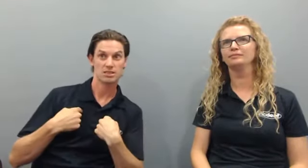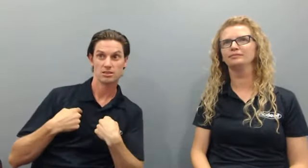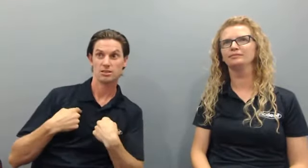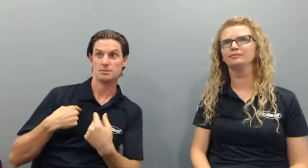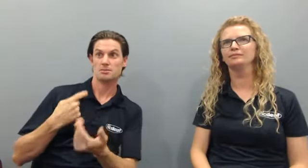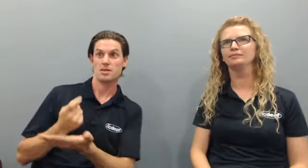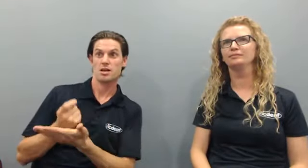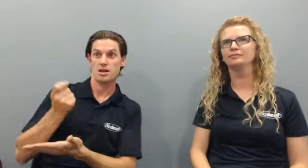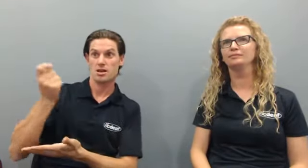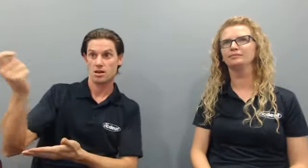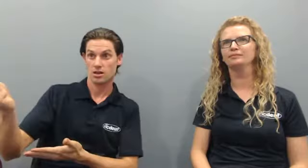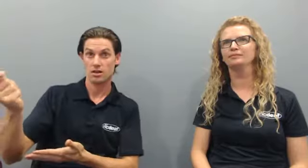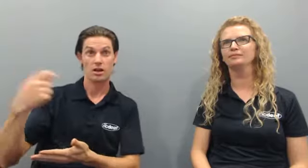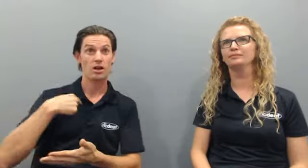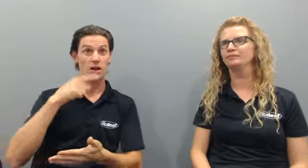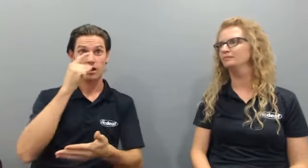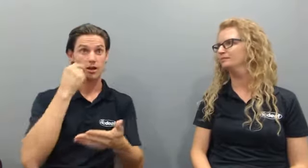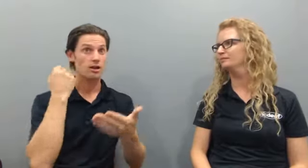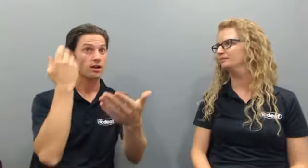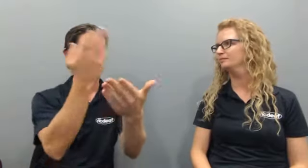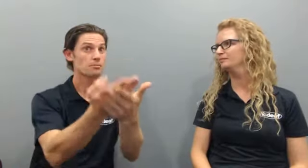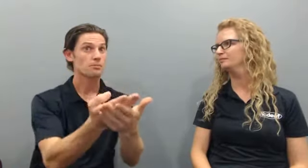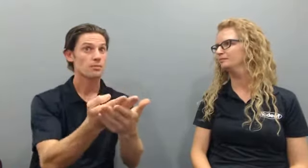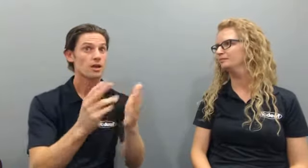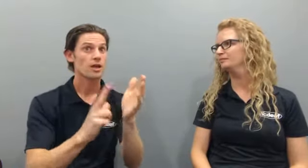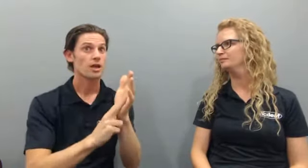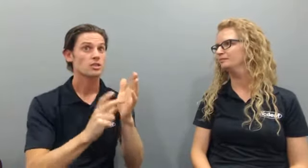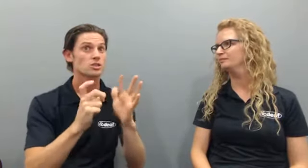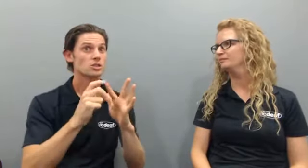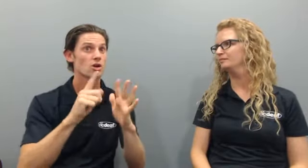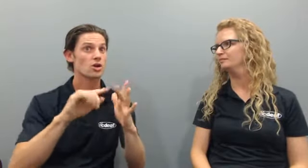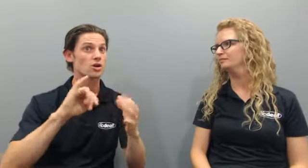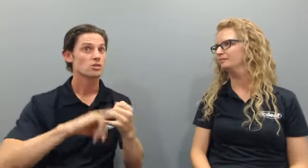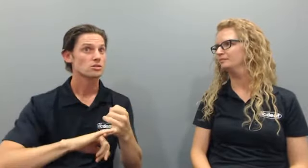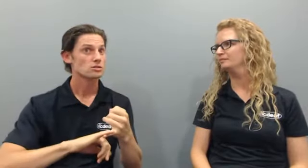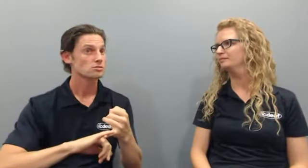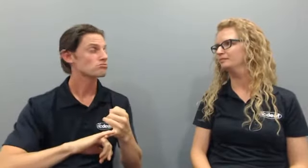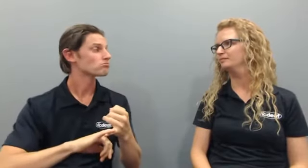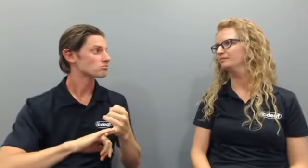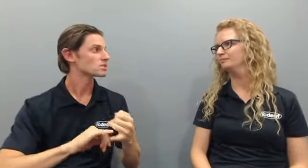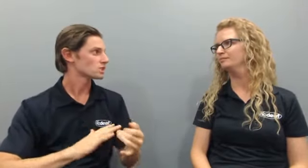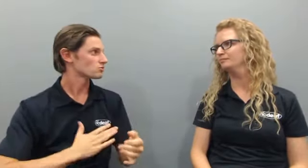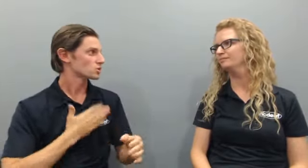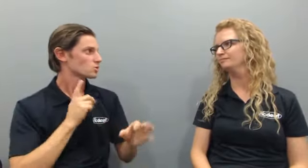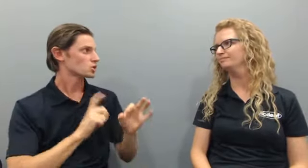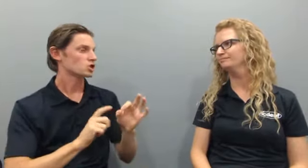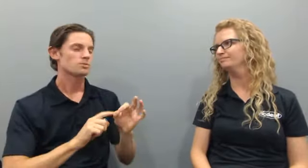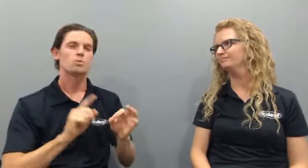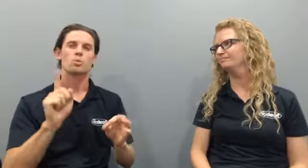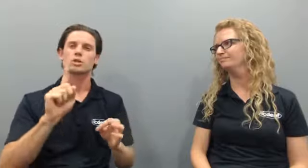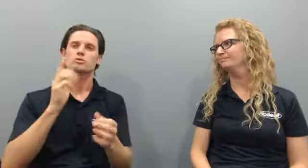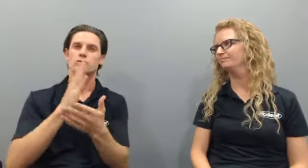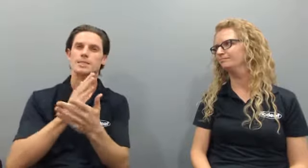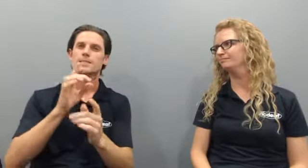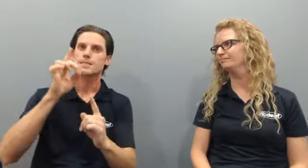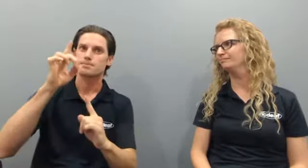charge me and then I have to pay? Can I claim that to the NDIS? That's an interesting